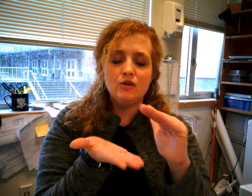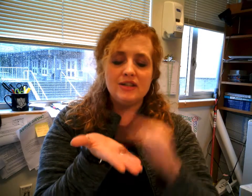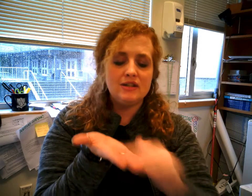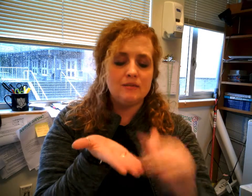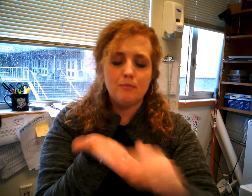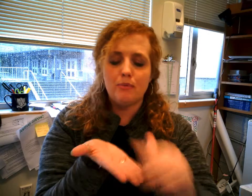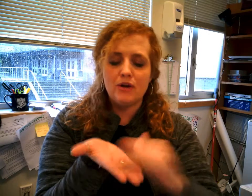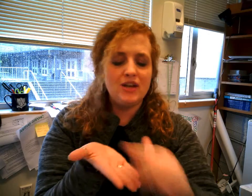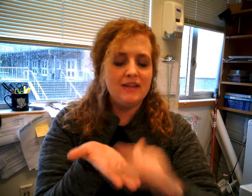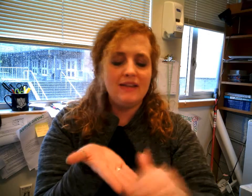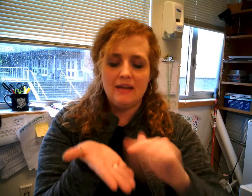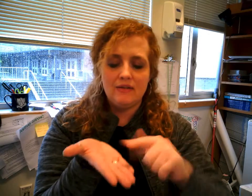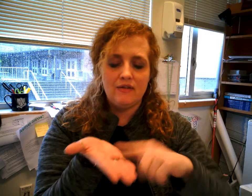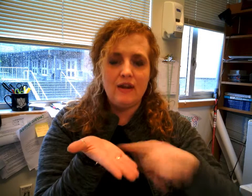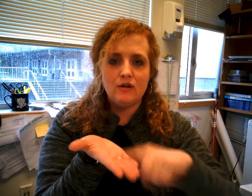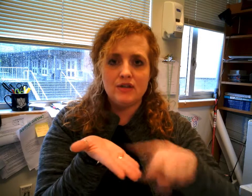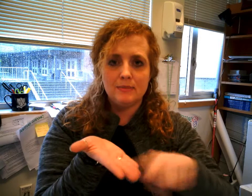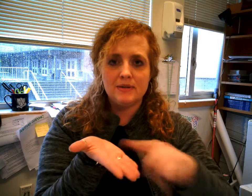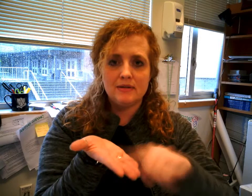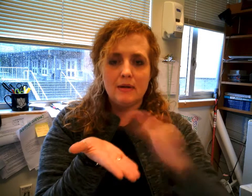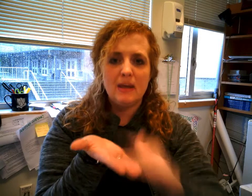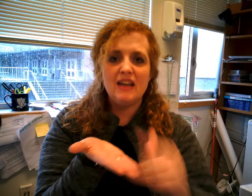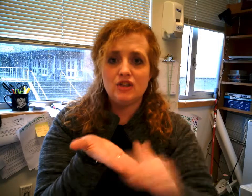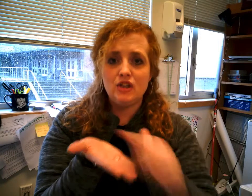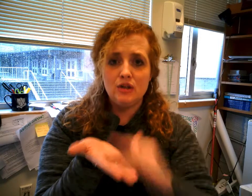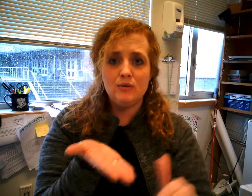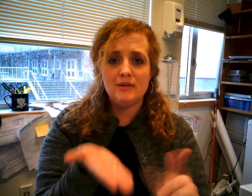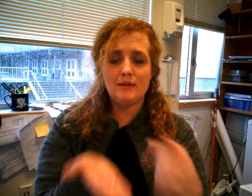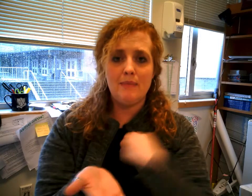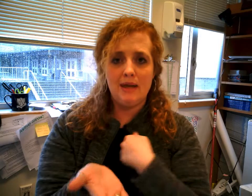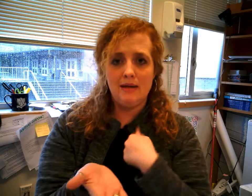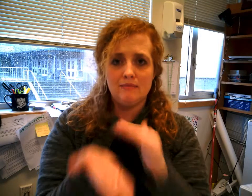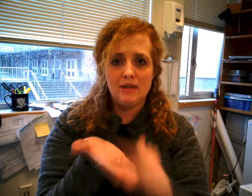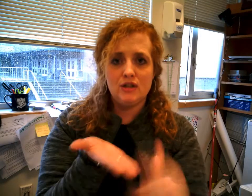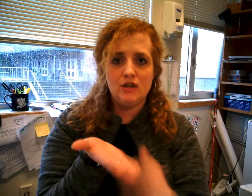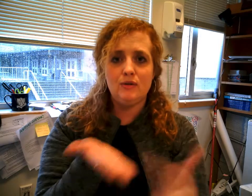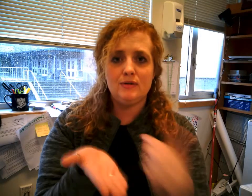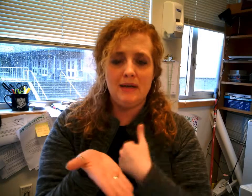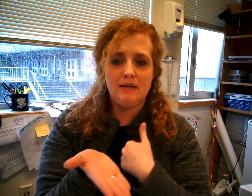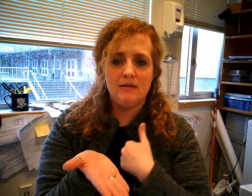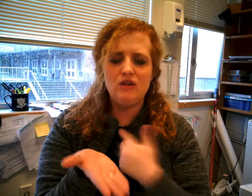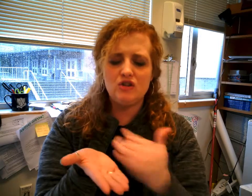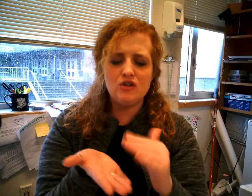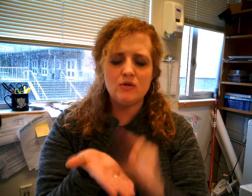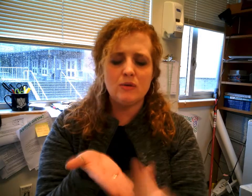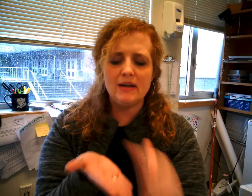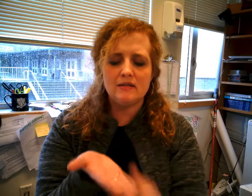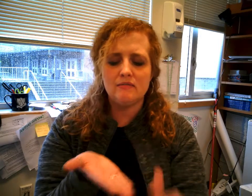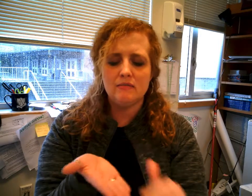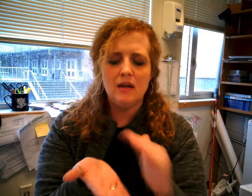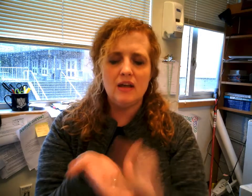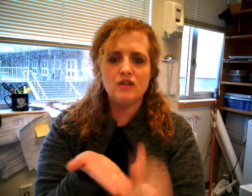just brushing the fingertips. Excuse me, and you just do it twice. Excuse